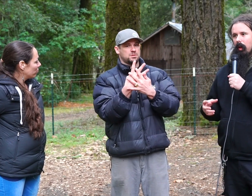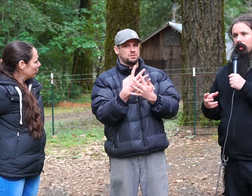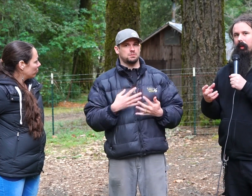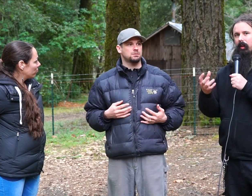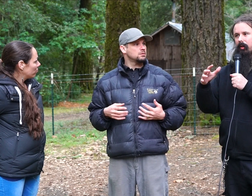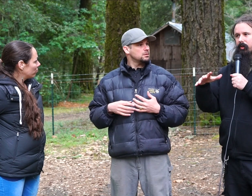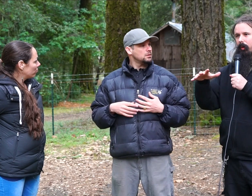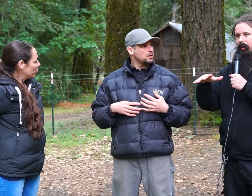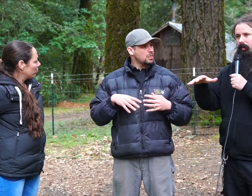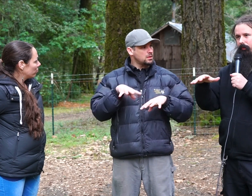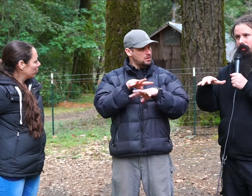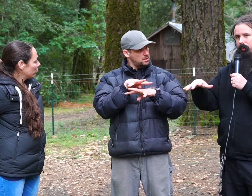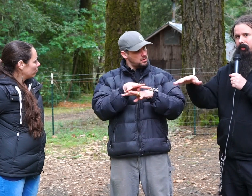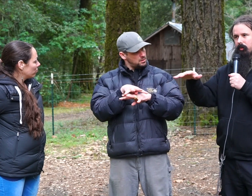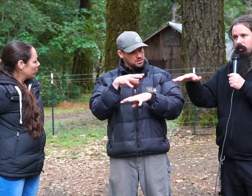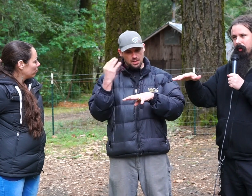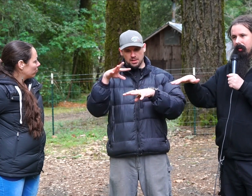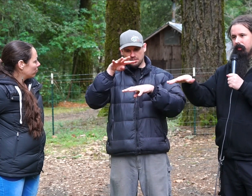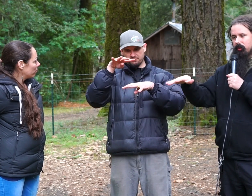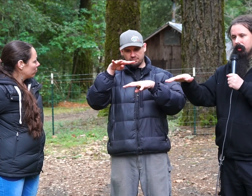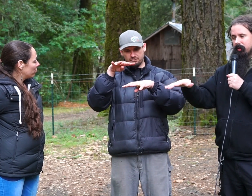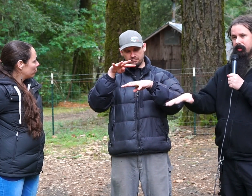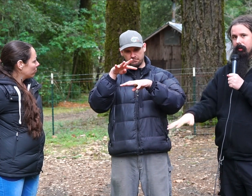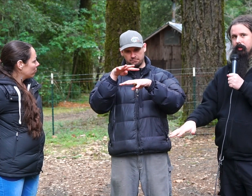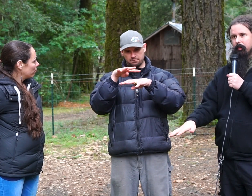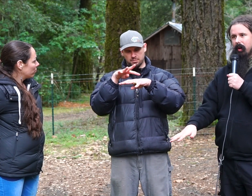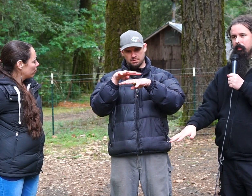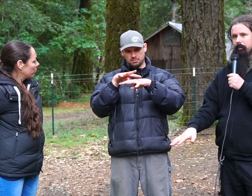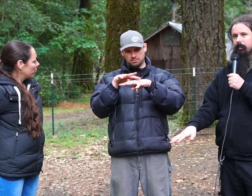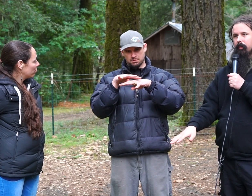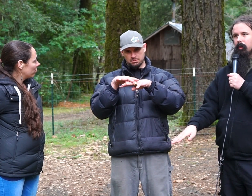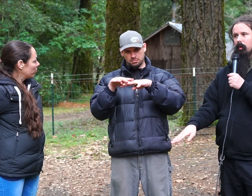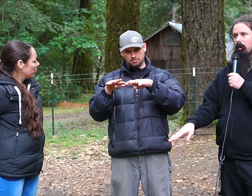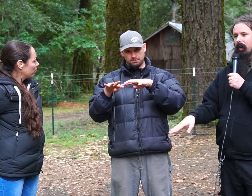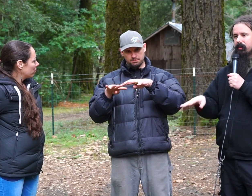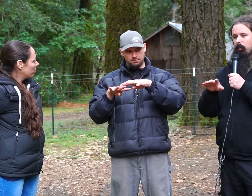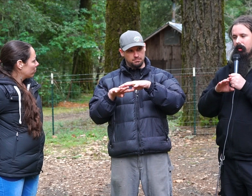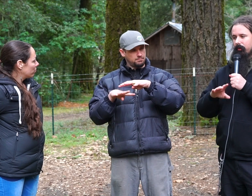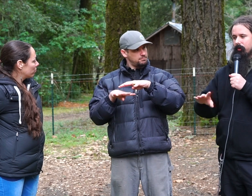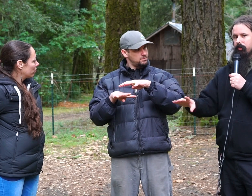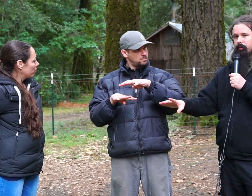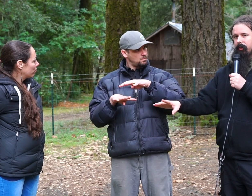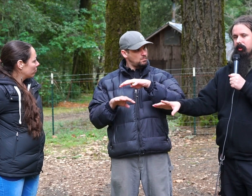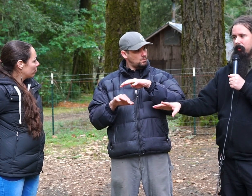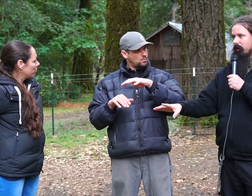that allows the heavy fish waste to settle to the bottom as the water flows through the chamber